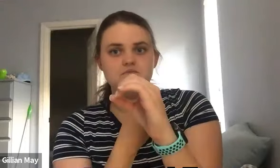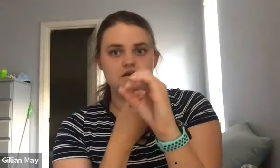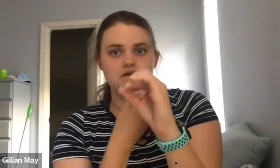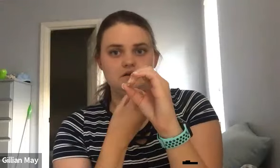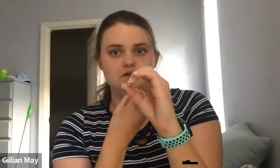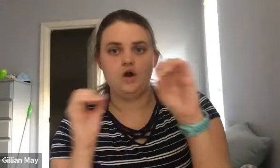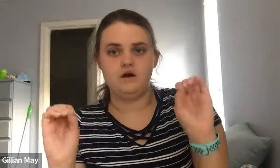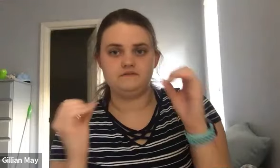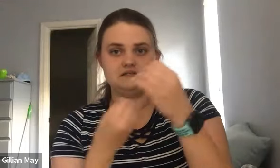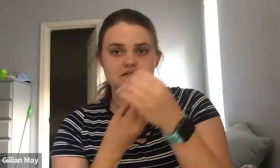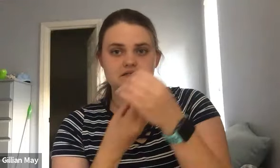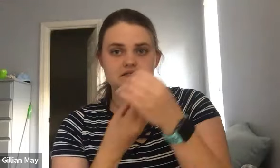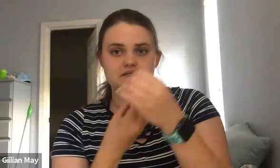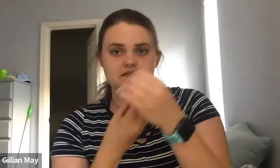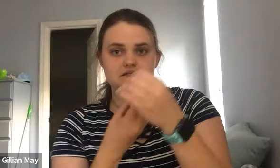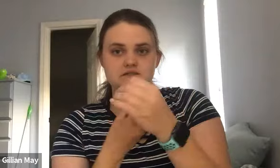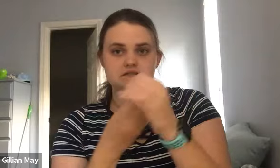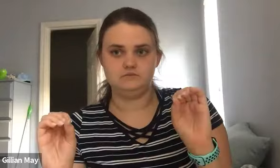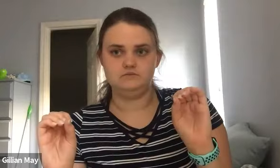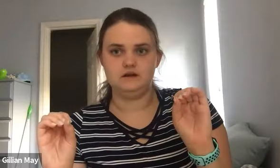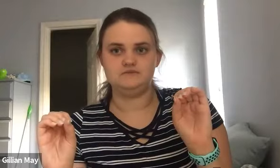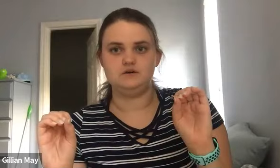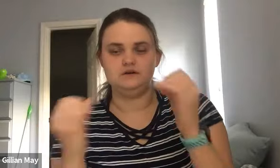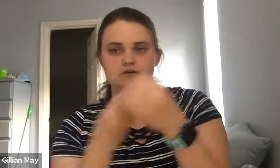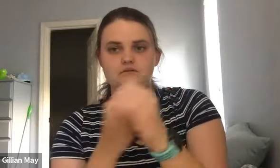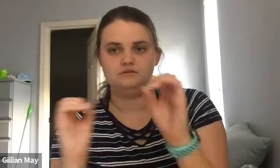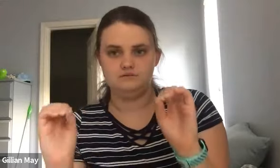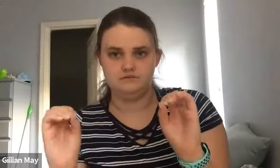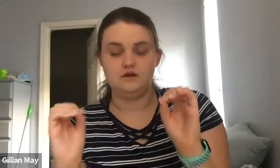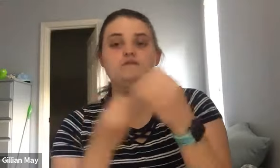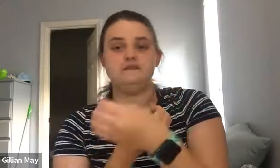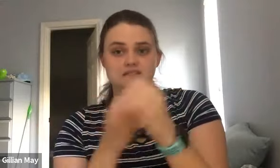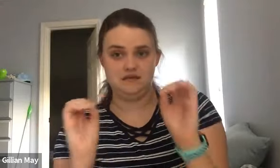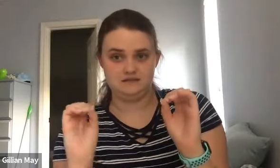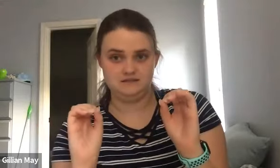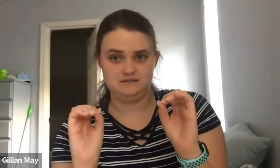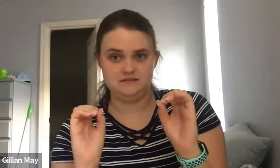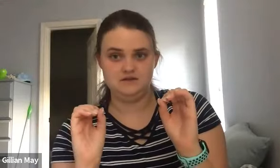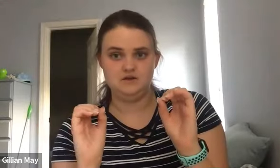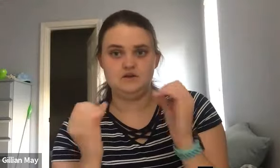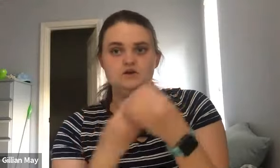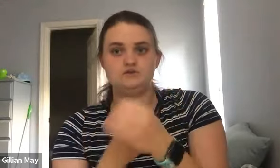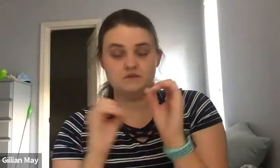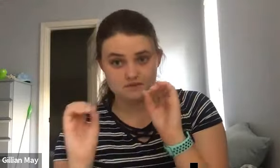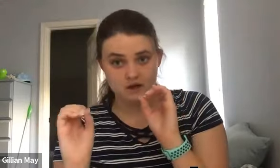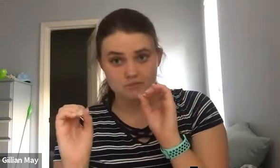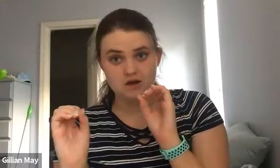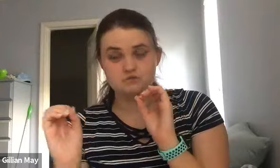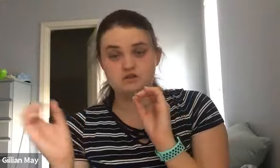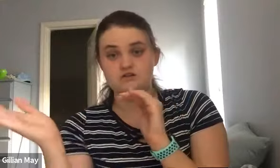thing. Office. Ooh, I'm slowing. Okay. Office. Yes. So this is why I paused with